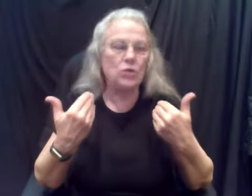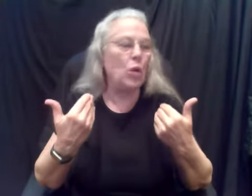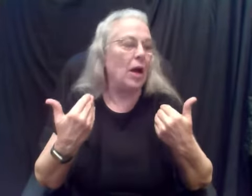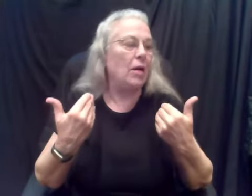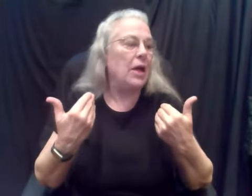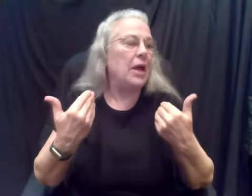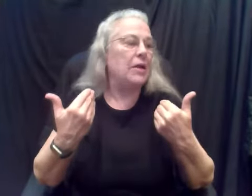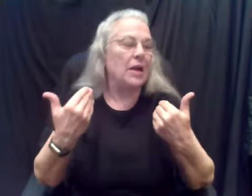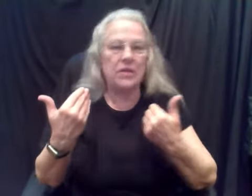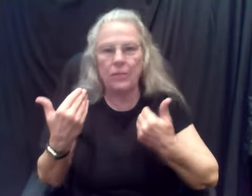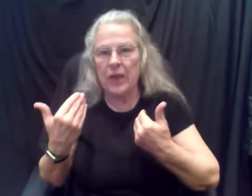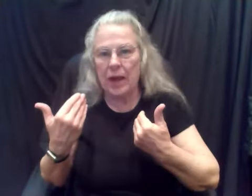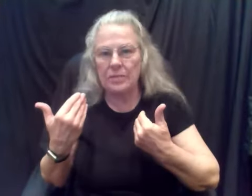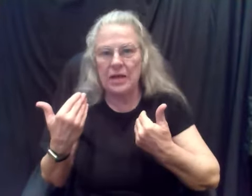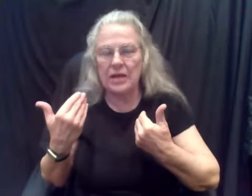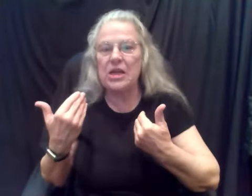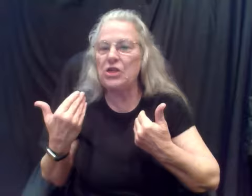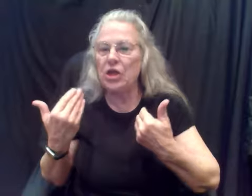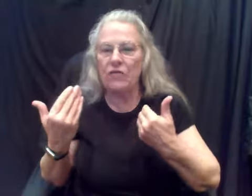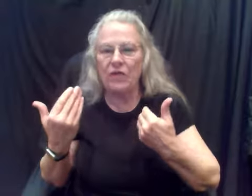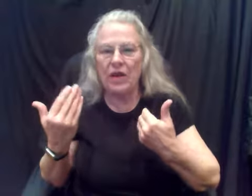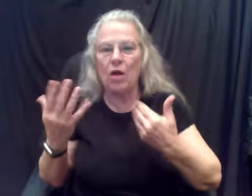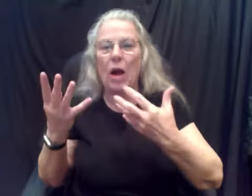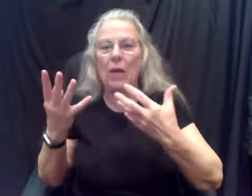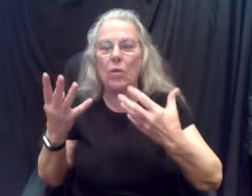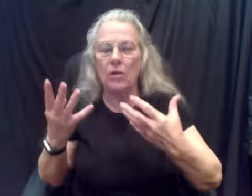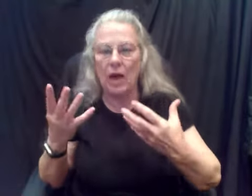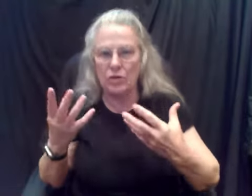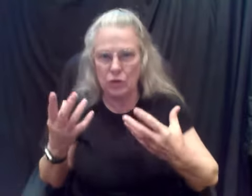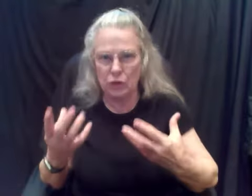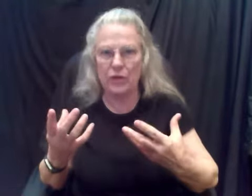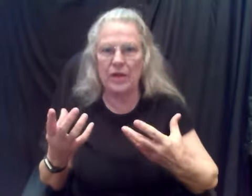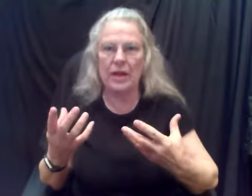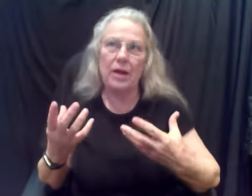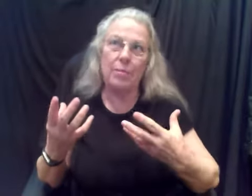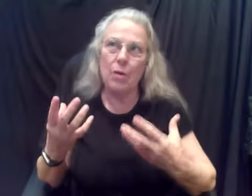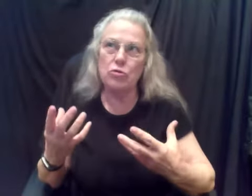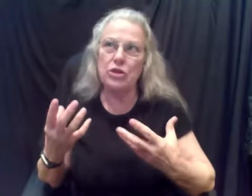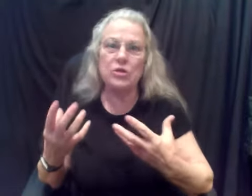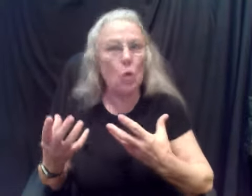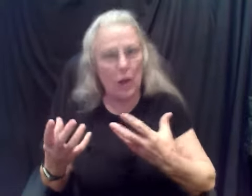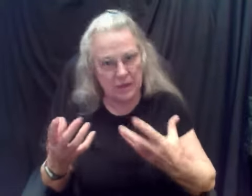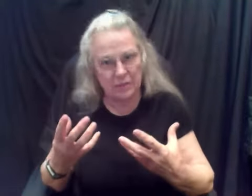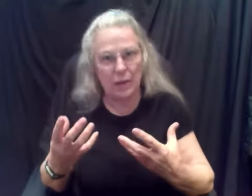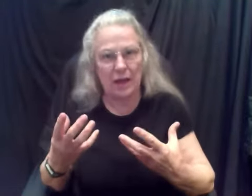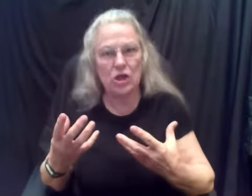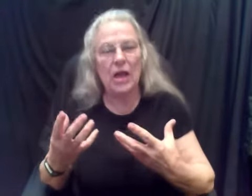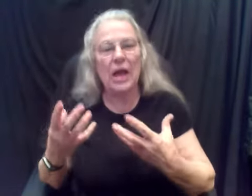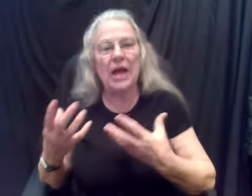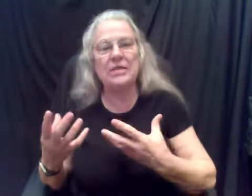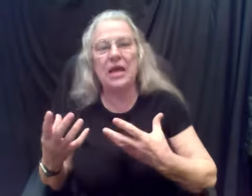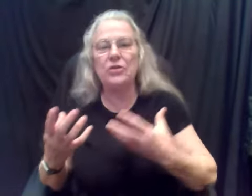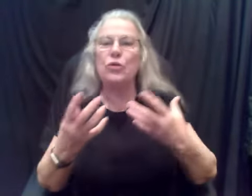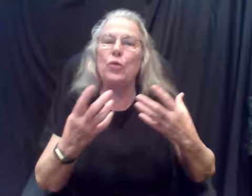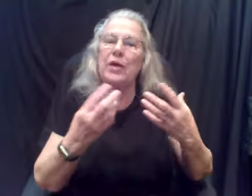well. Now, sometimes in a teaching video, I will not do the emotions quite as much as I do whenever